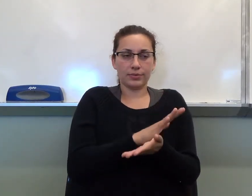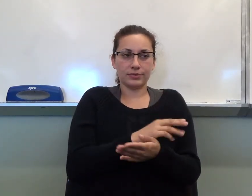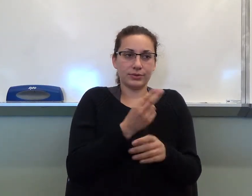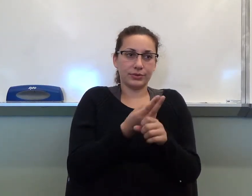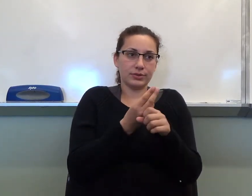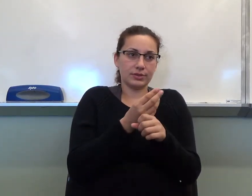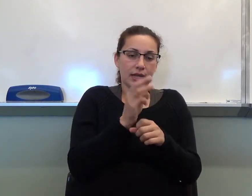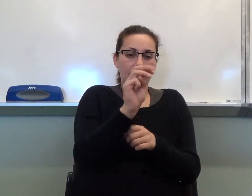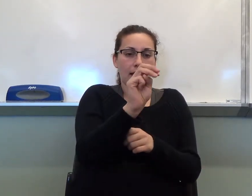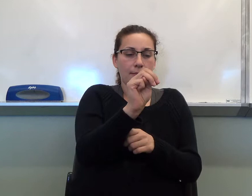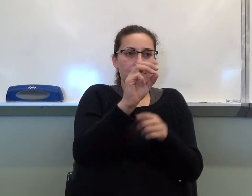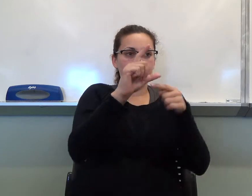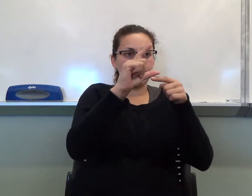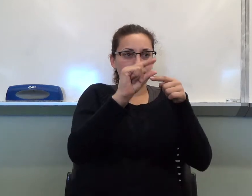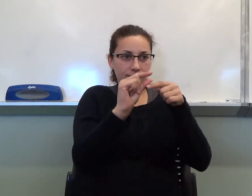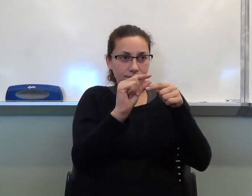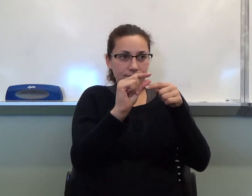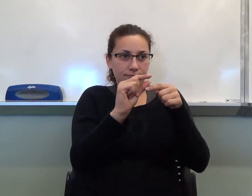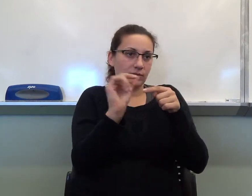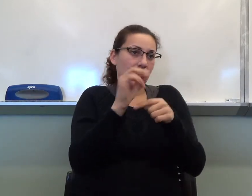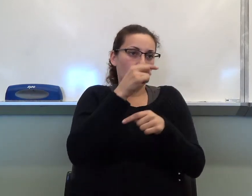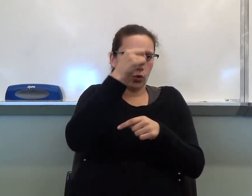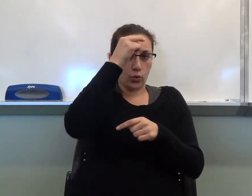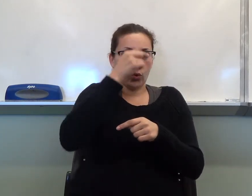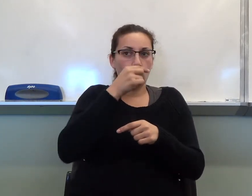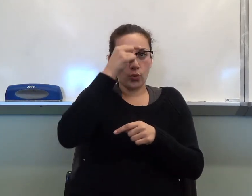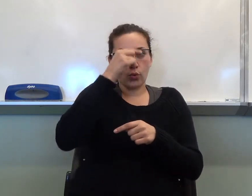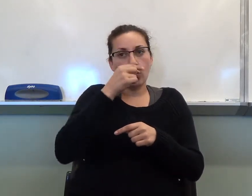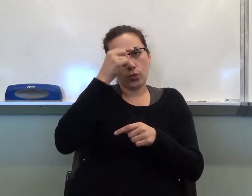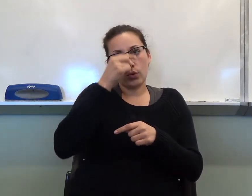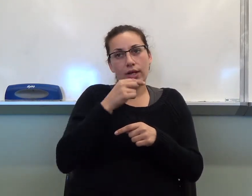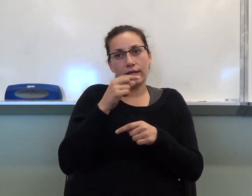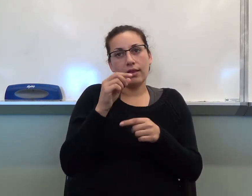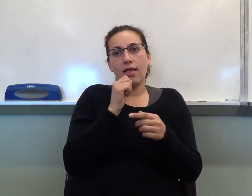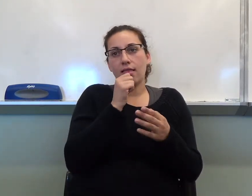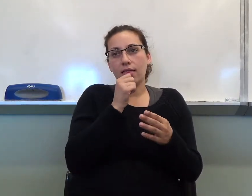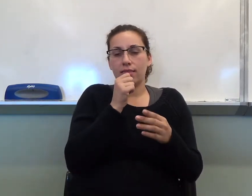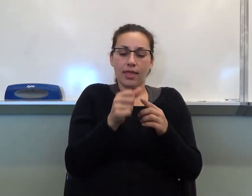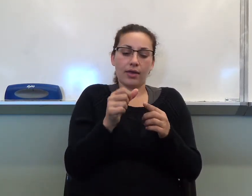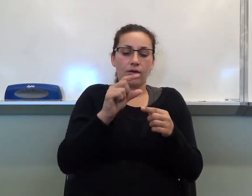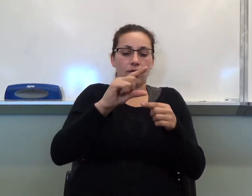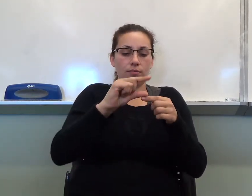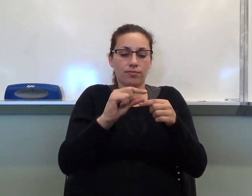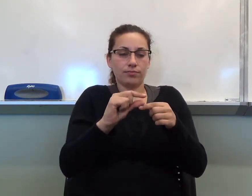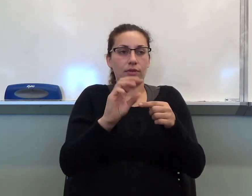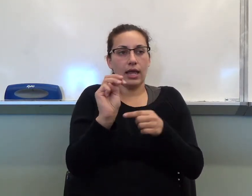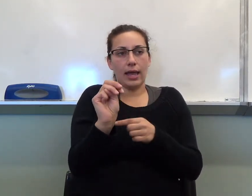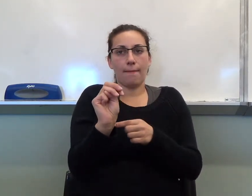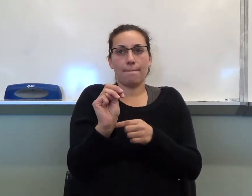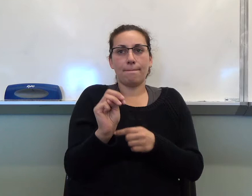in Greek, and write it like that, microliter. Okay.